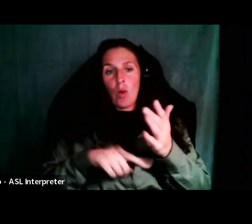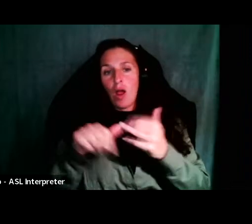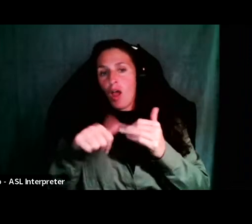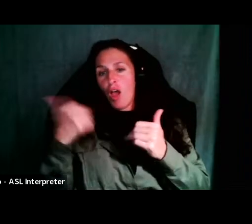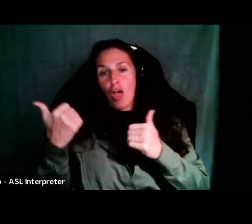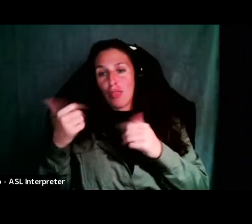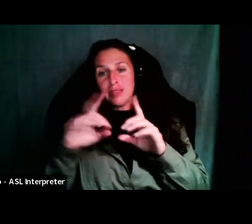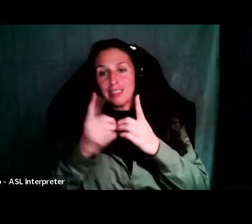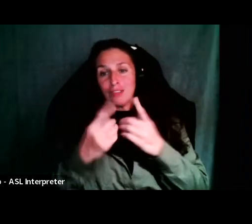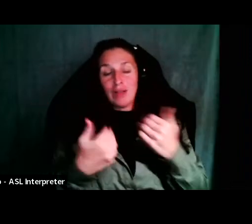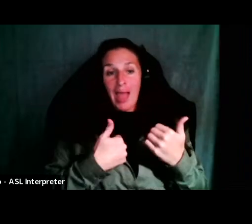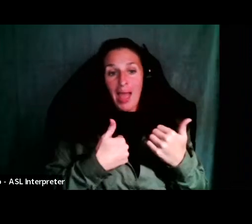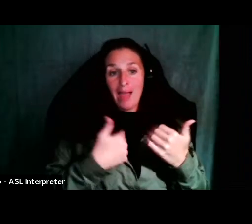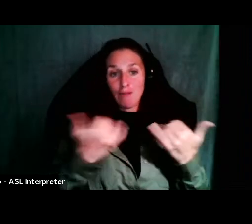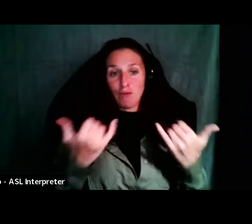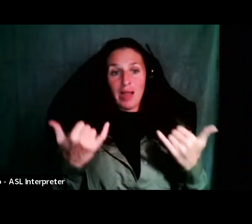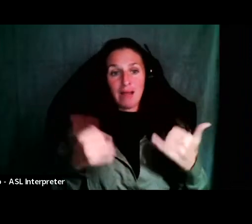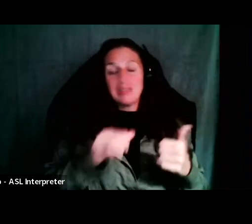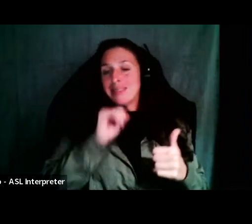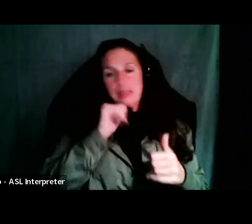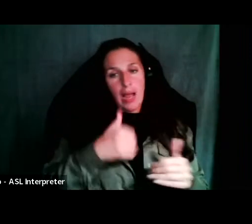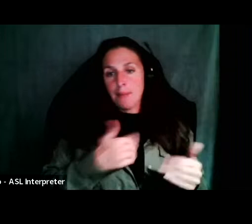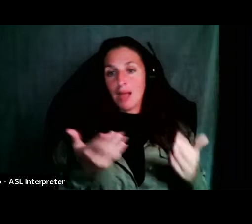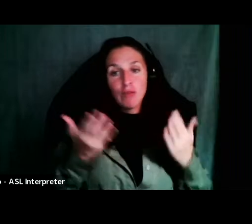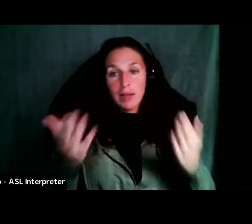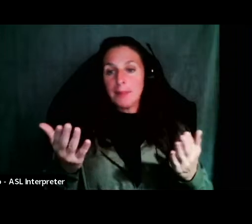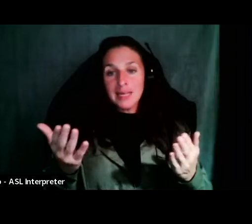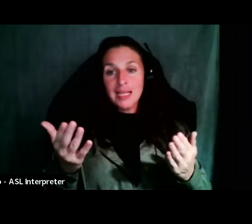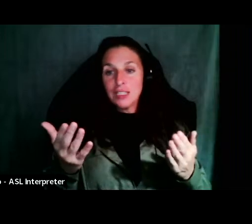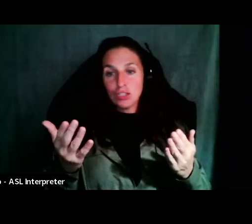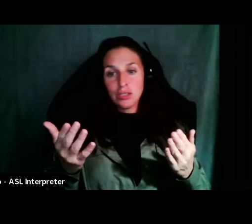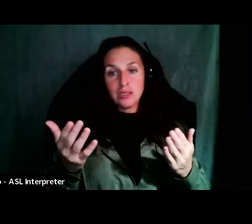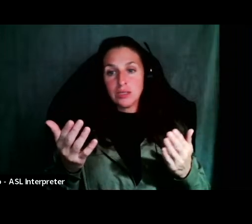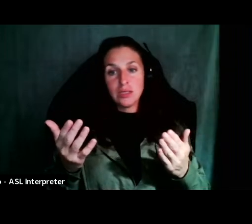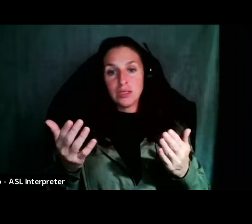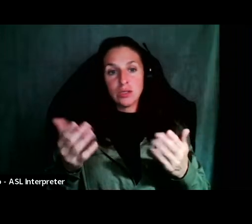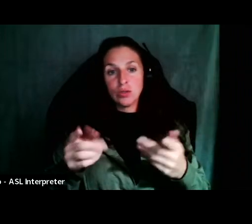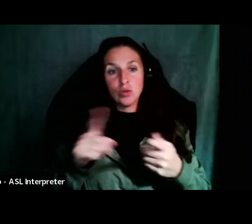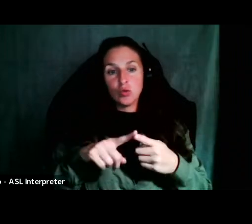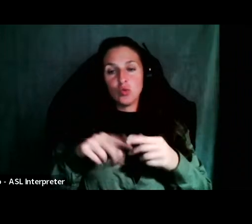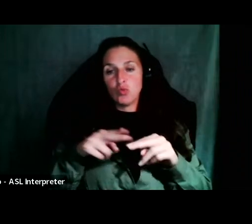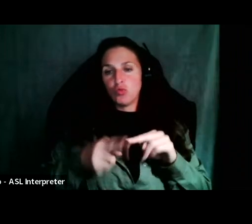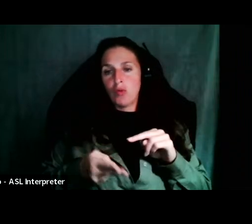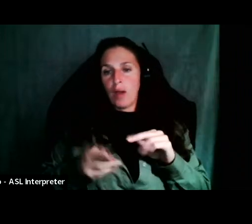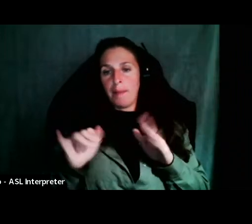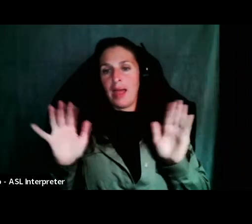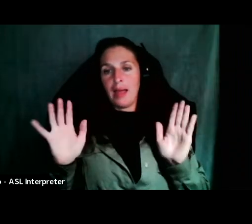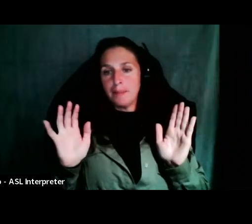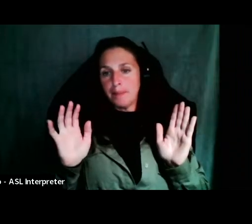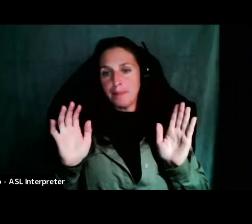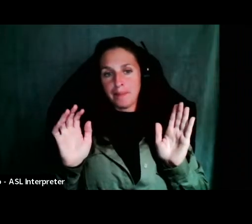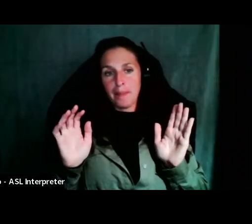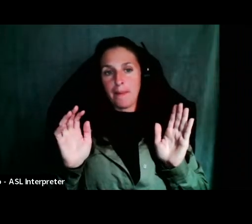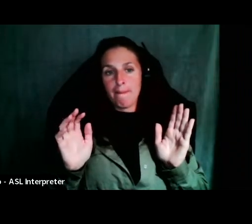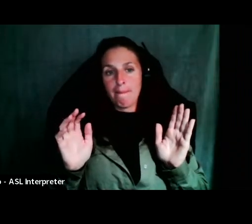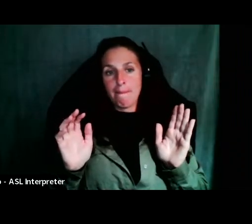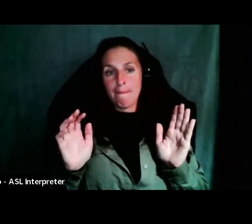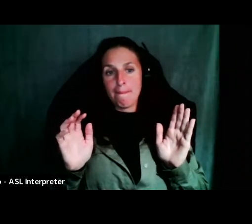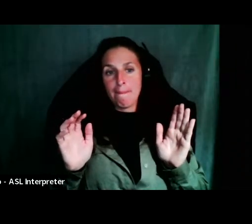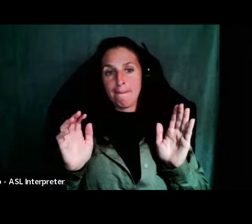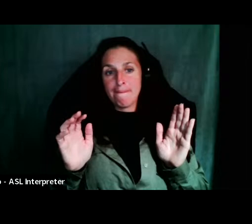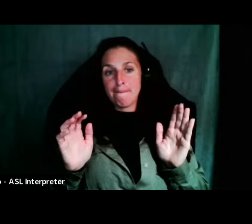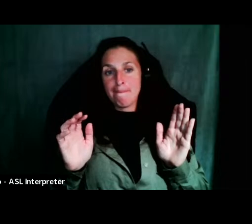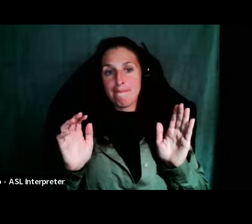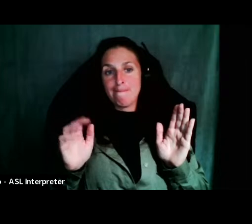and it would not be my recommendation to drop it. Go ahead. No,